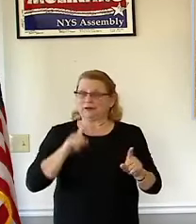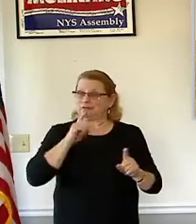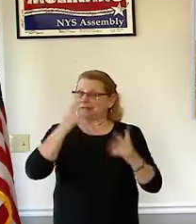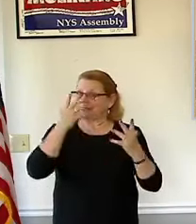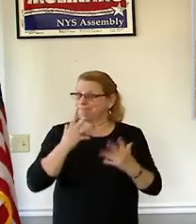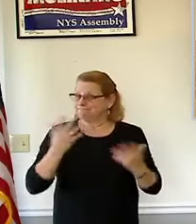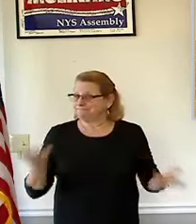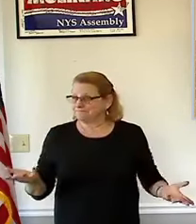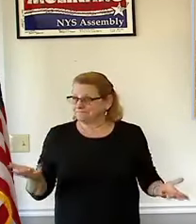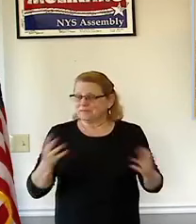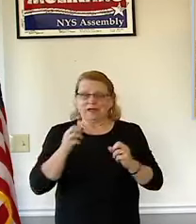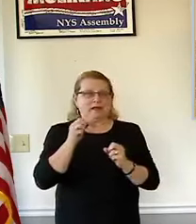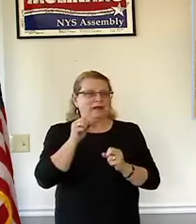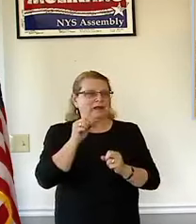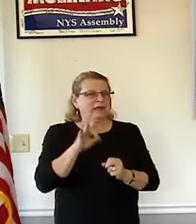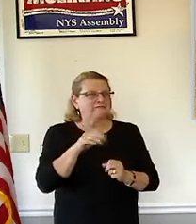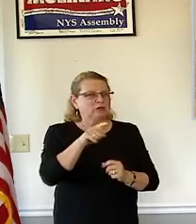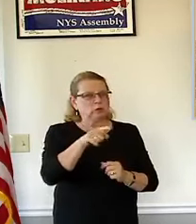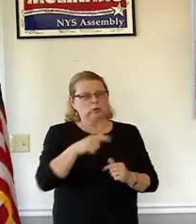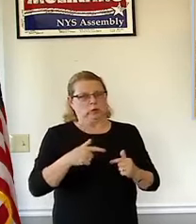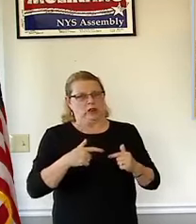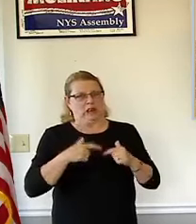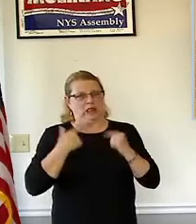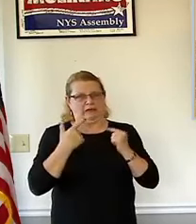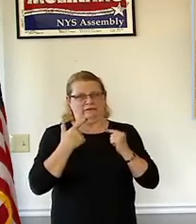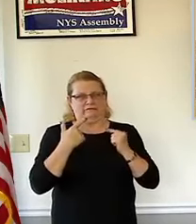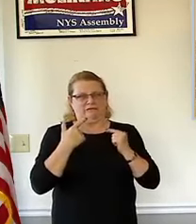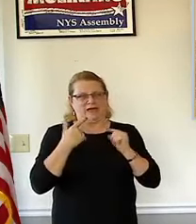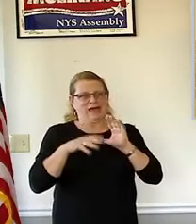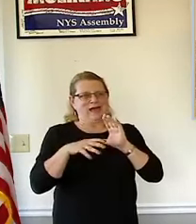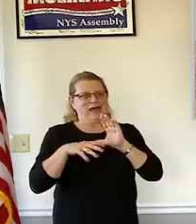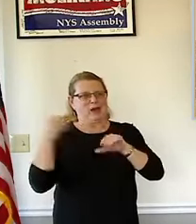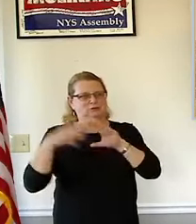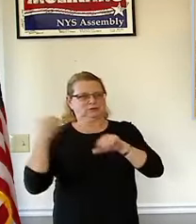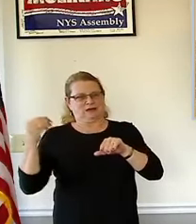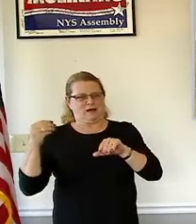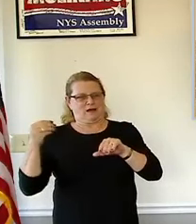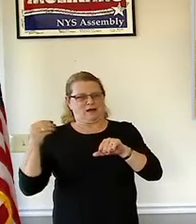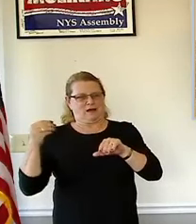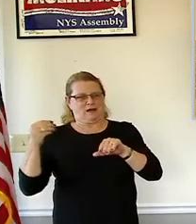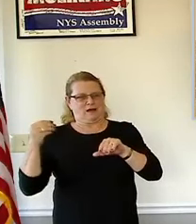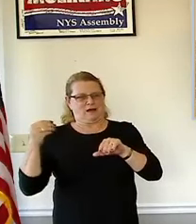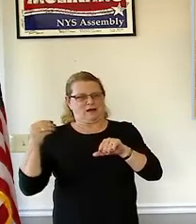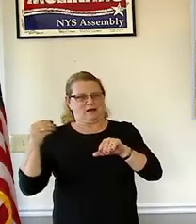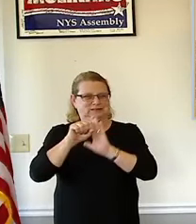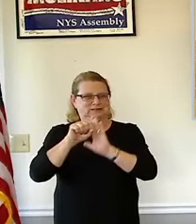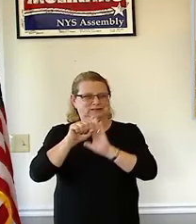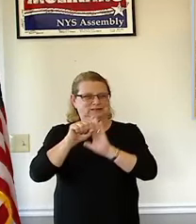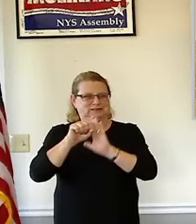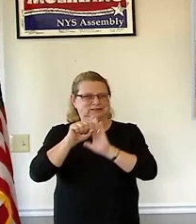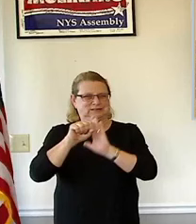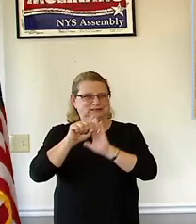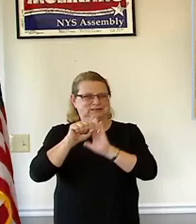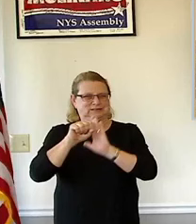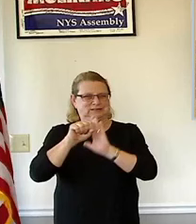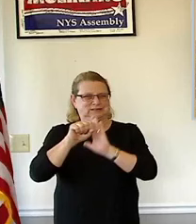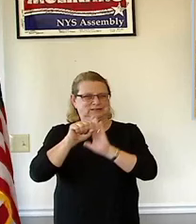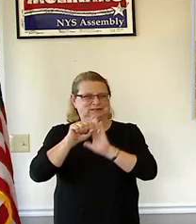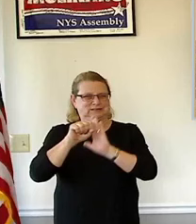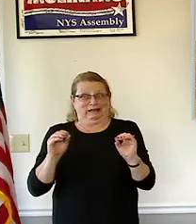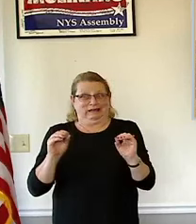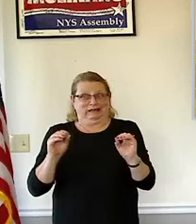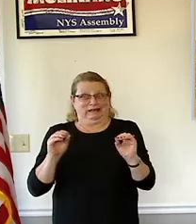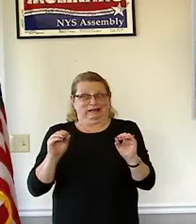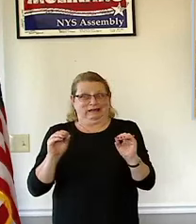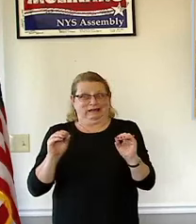if your place of residence is outside the state, there is nothing that mandates the eClaire